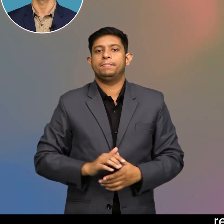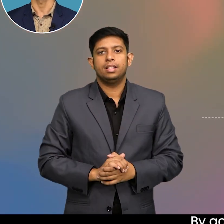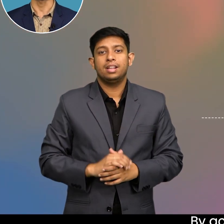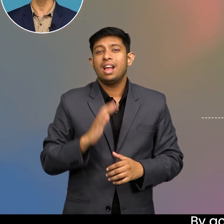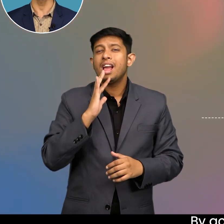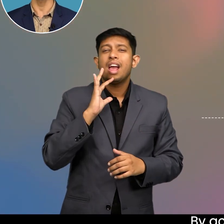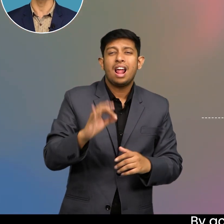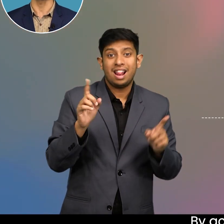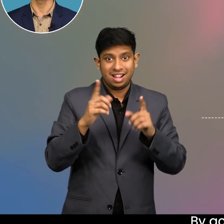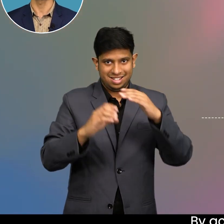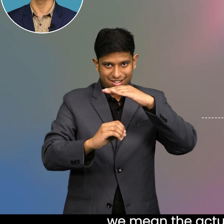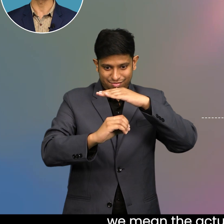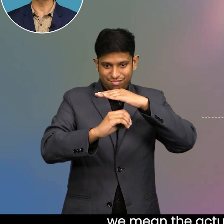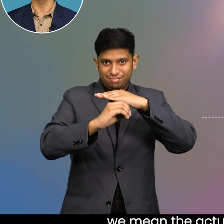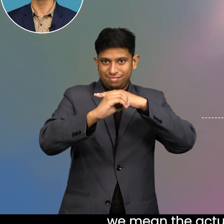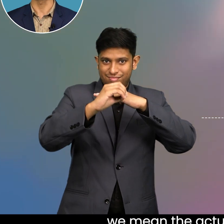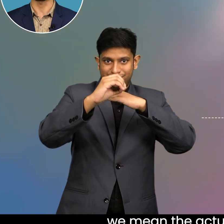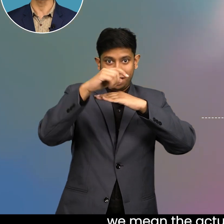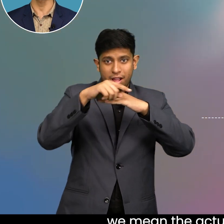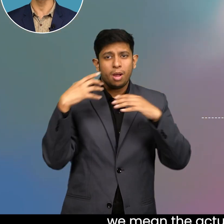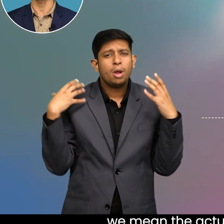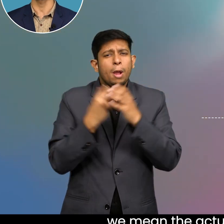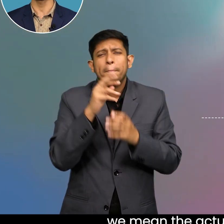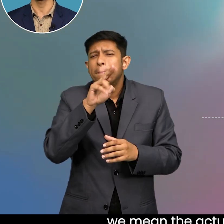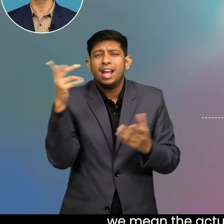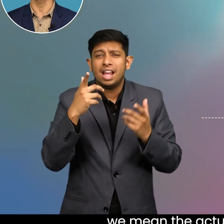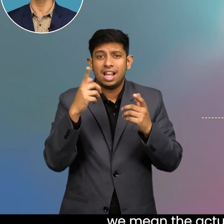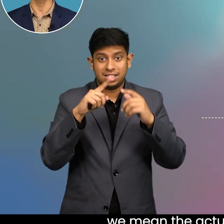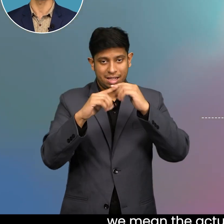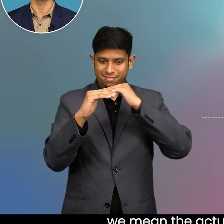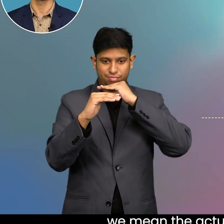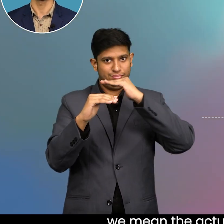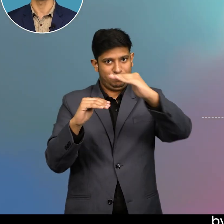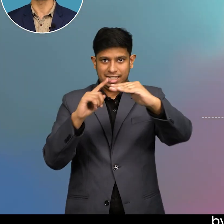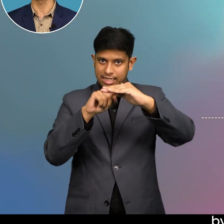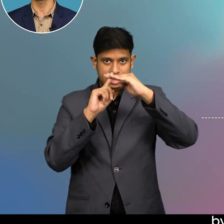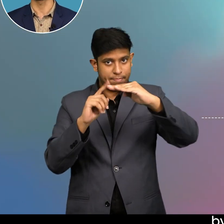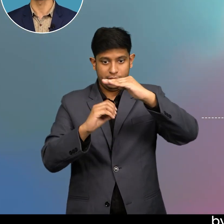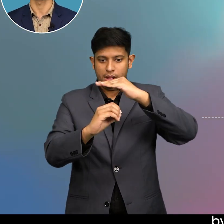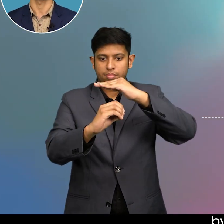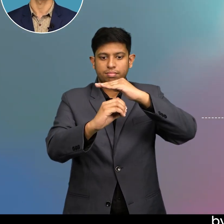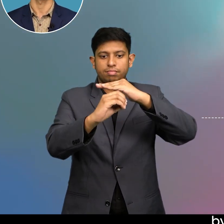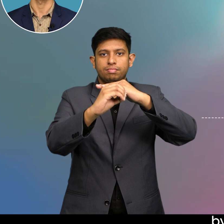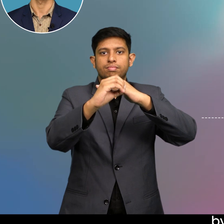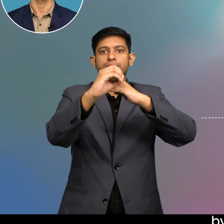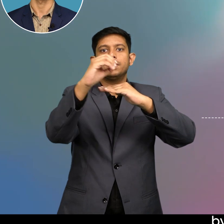By actual sunrise, we mean the actual crossing of the horizon by the sun.